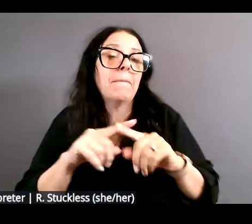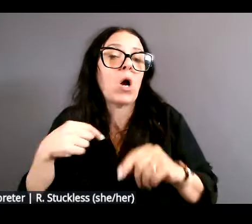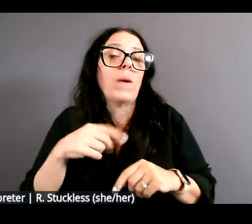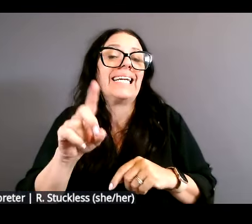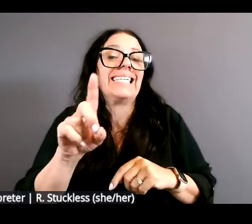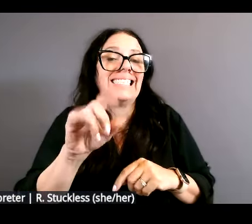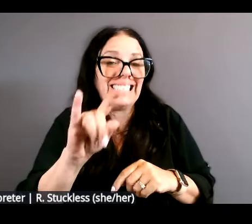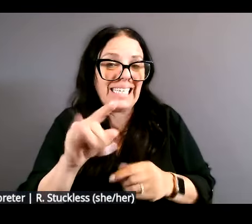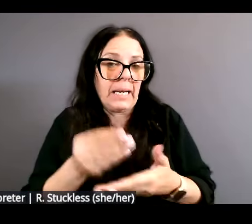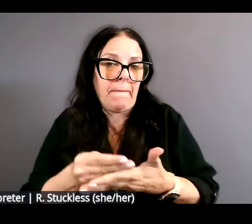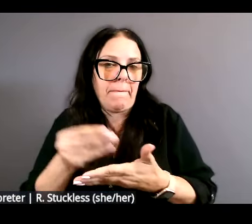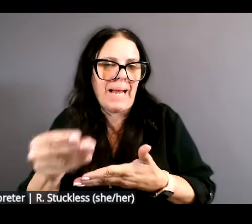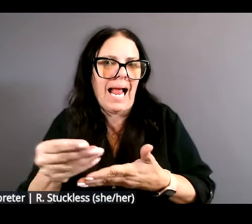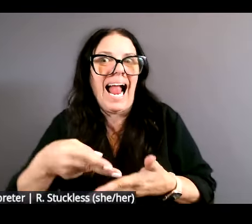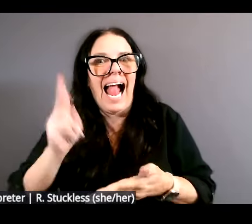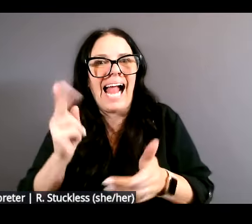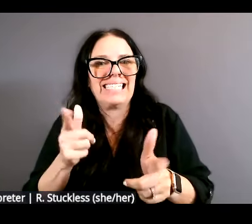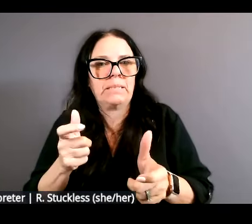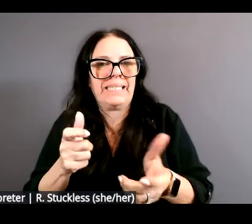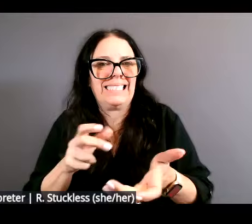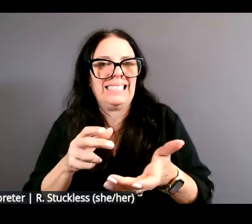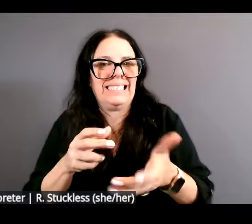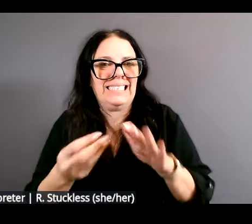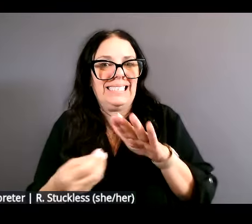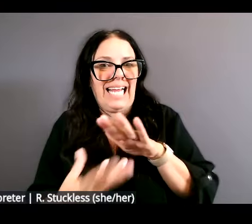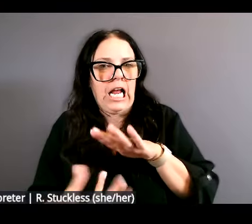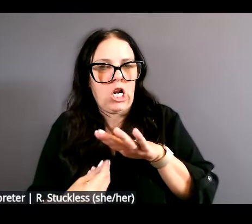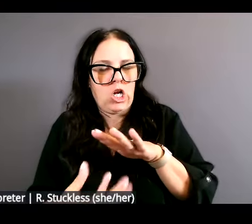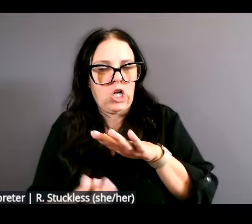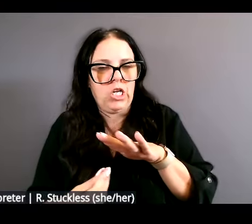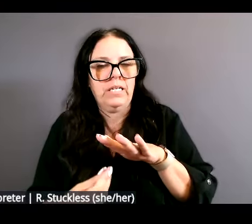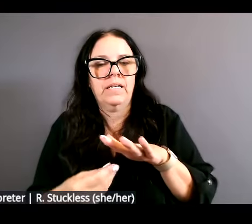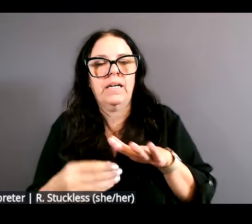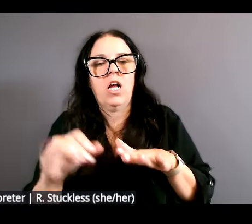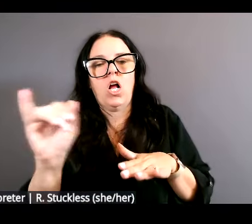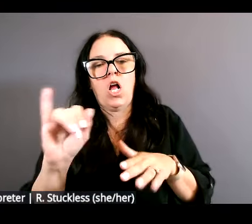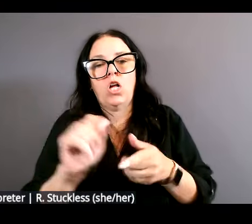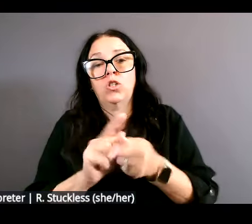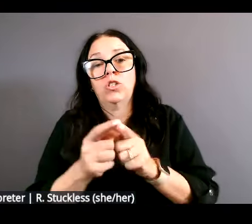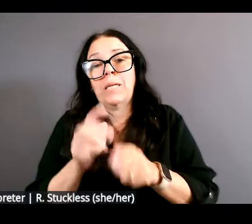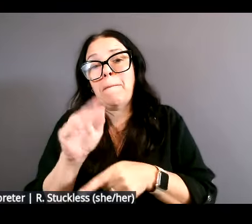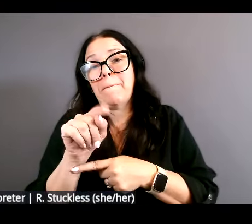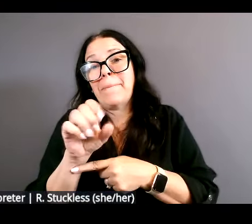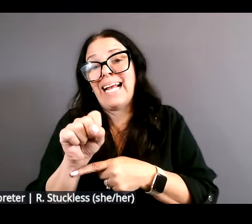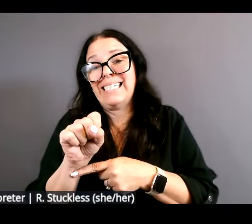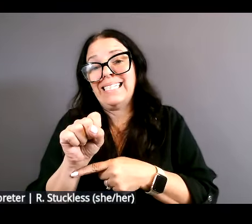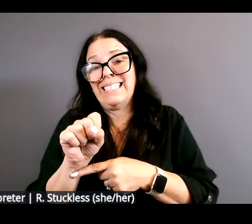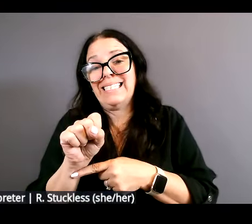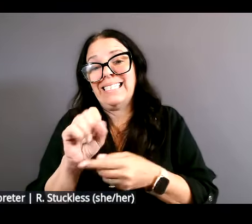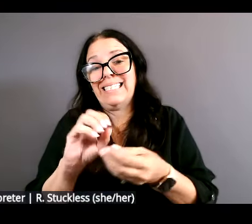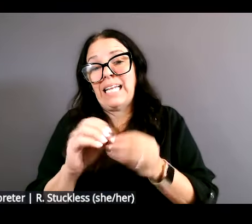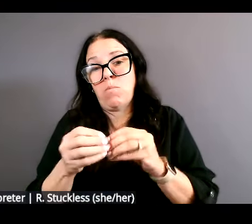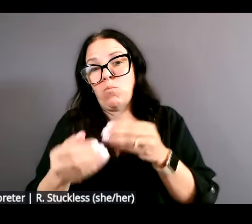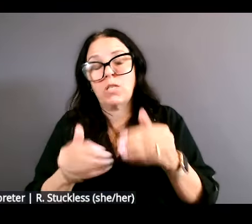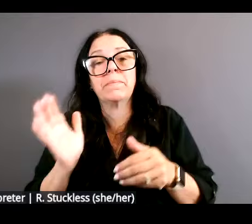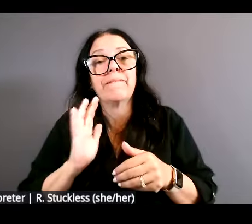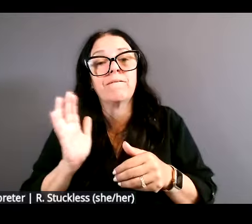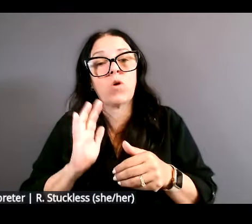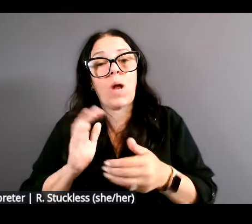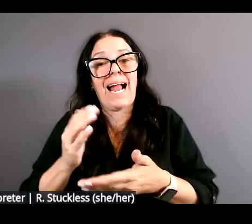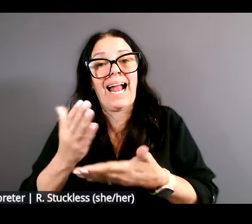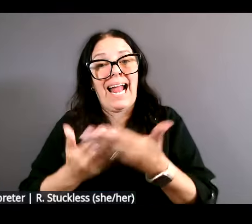scanners by also shifting the Bates numbering process to digital versus hand stamping. Though that